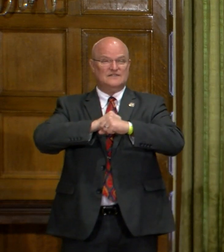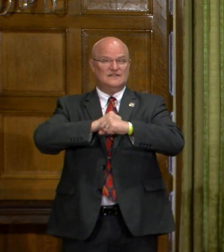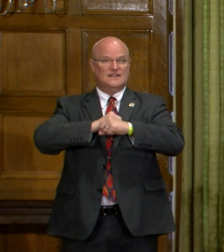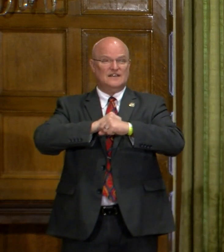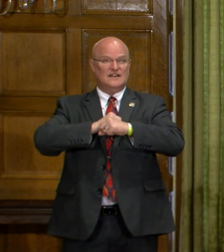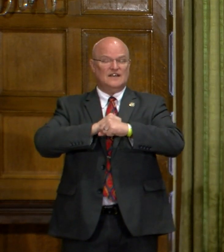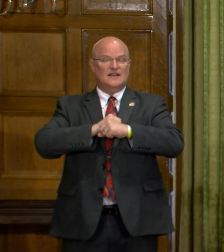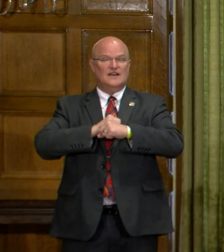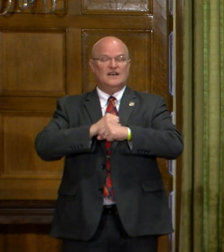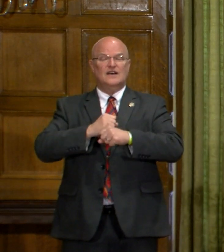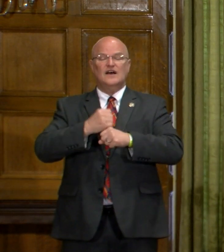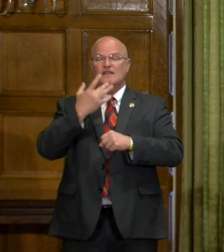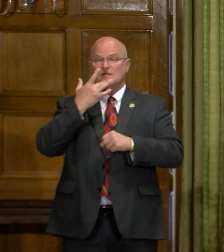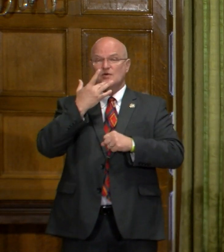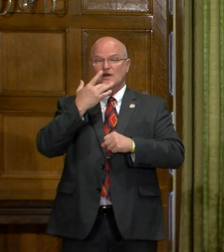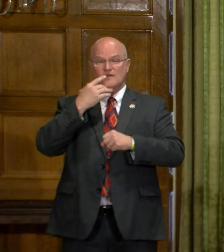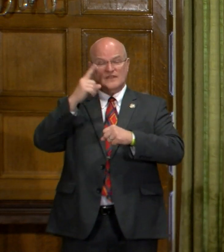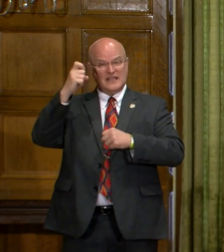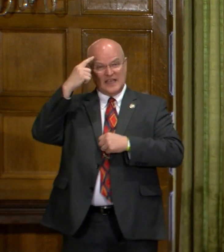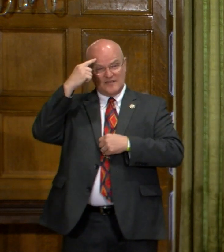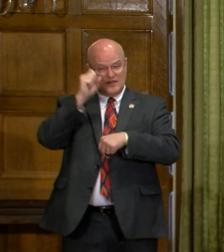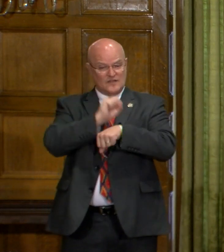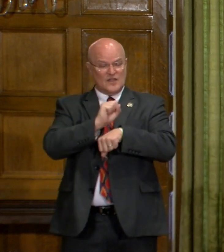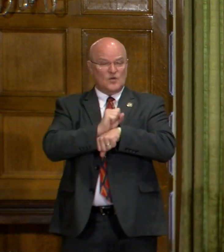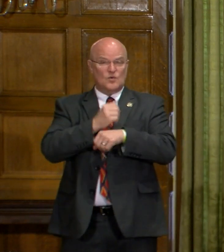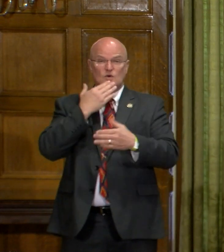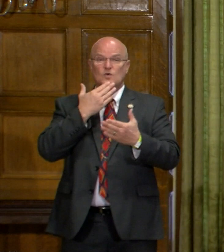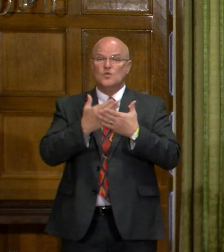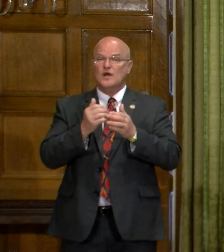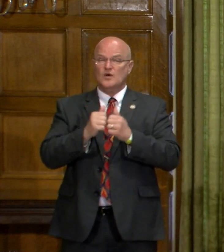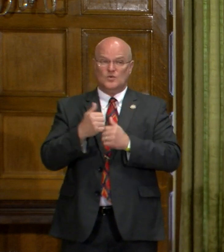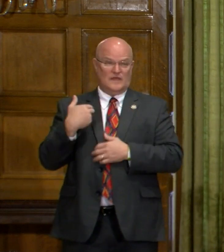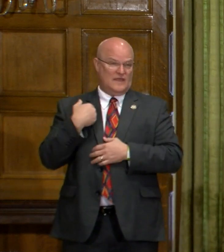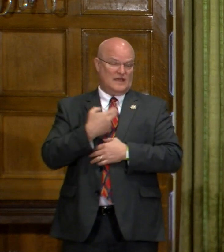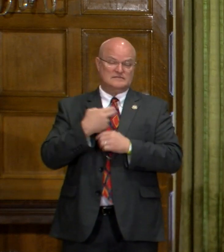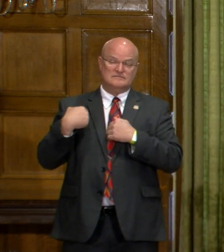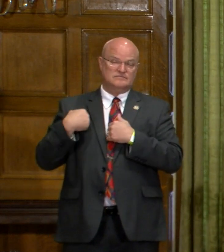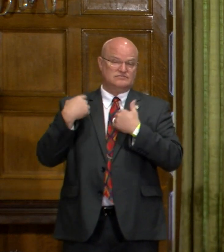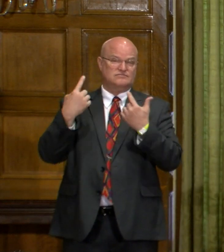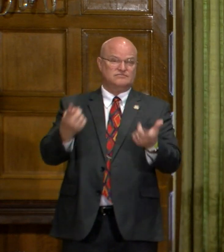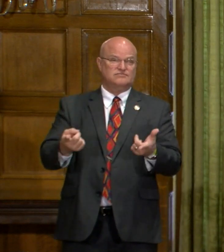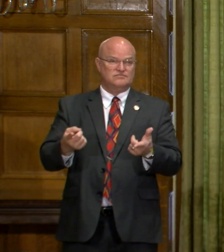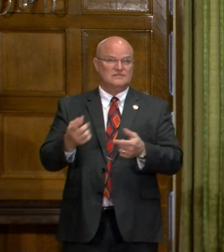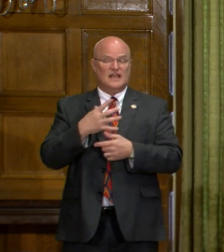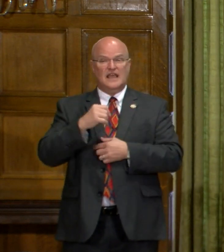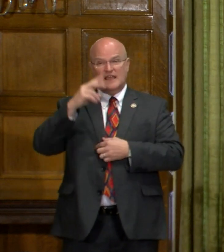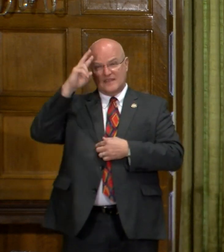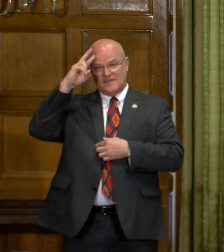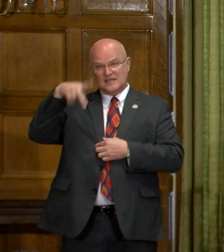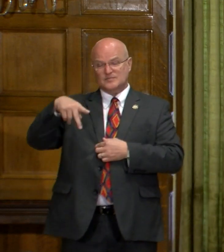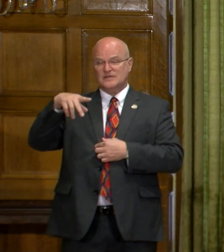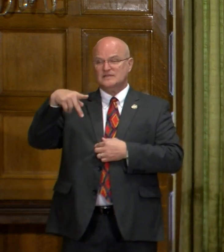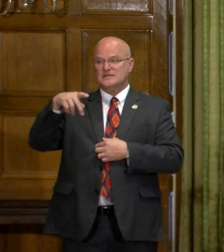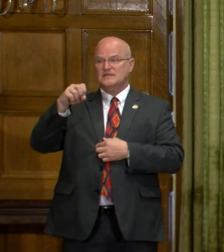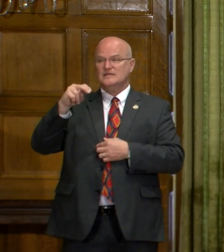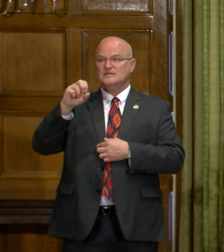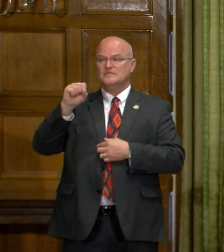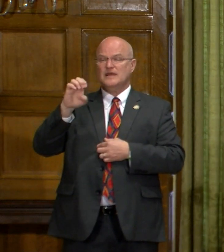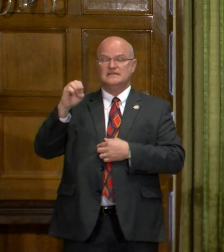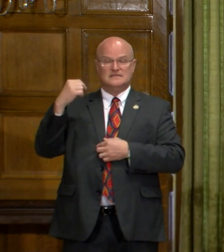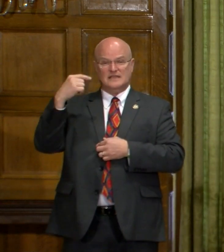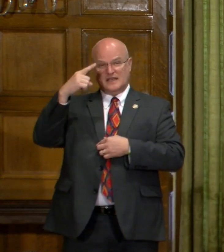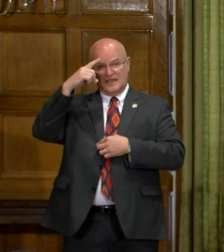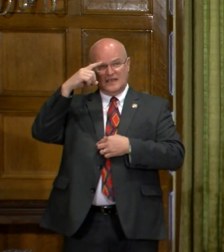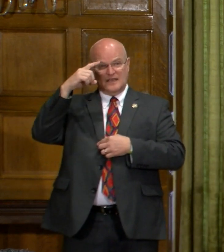the prerogatives of governor. They've worked very, very well with us. Vice President Pence has been a governor,